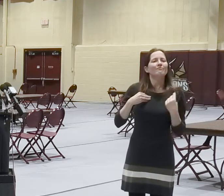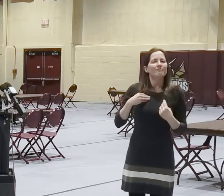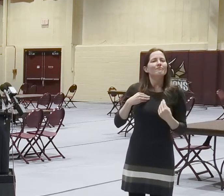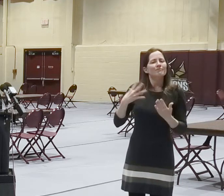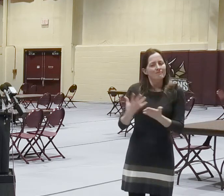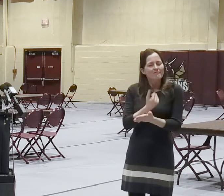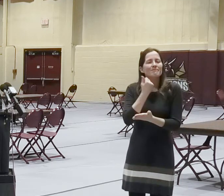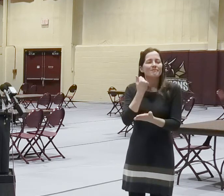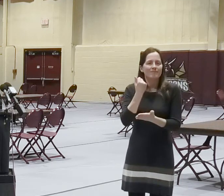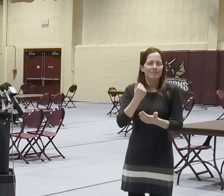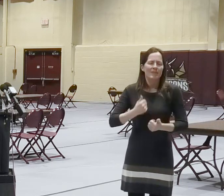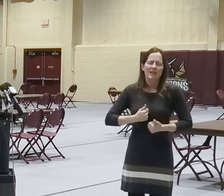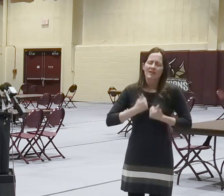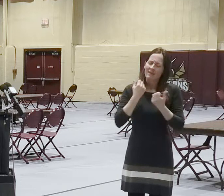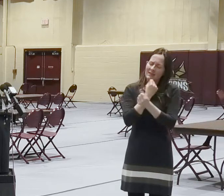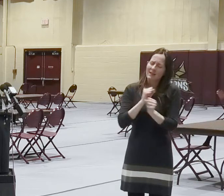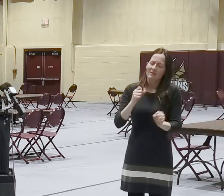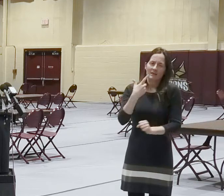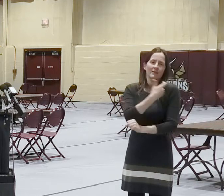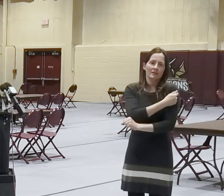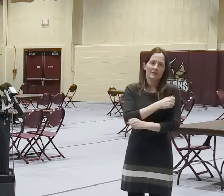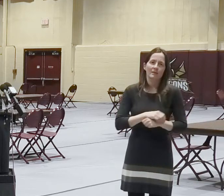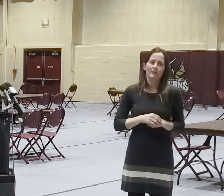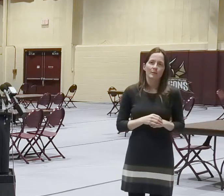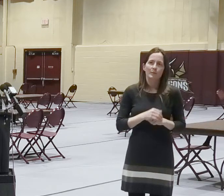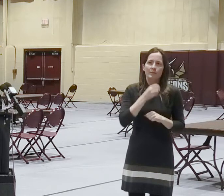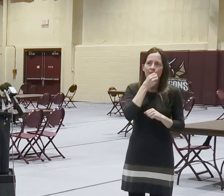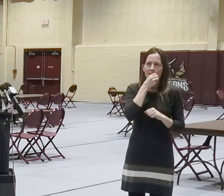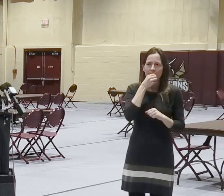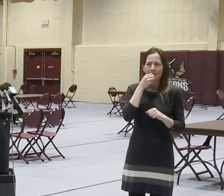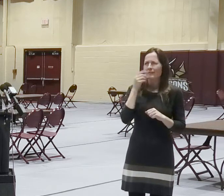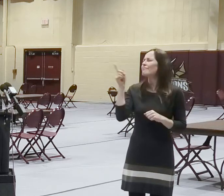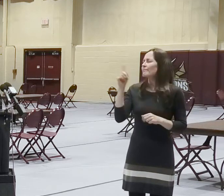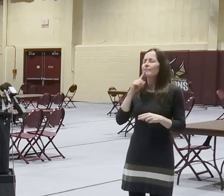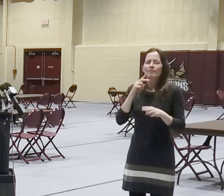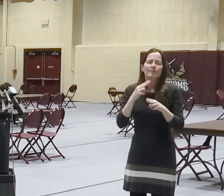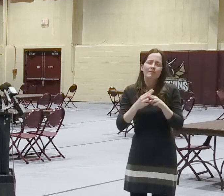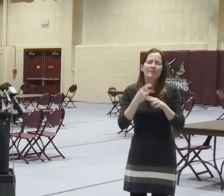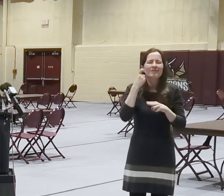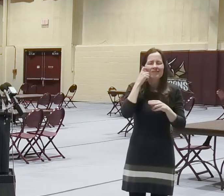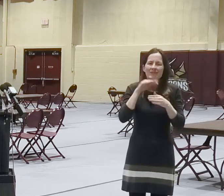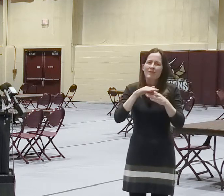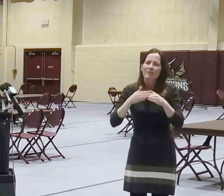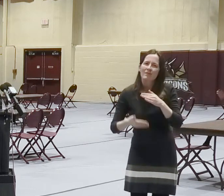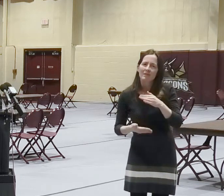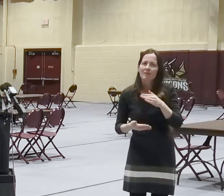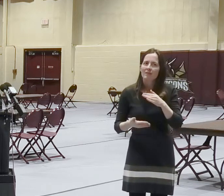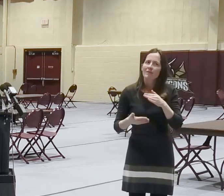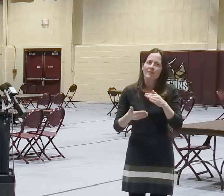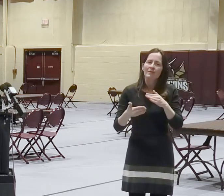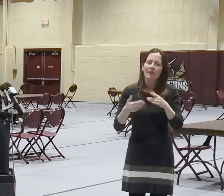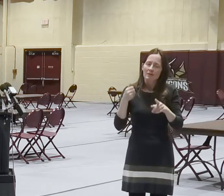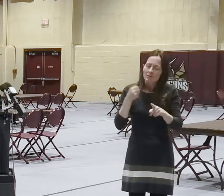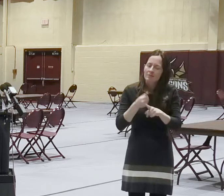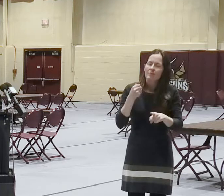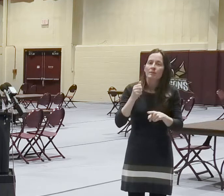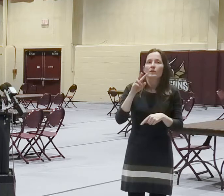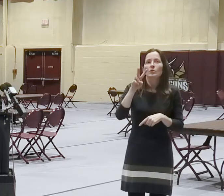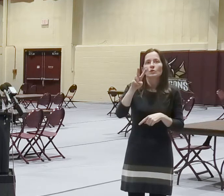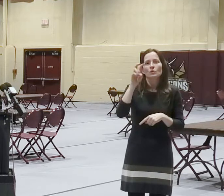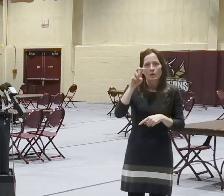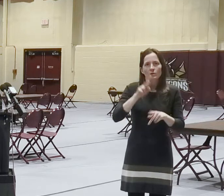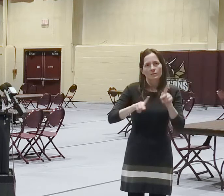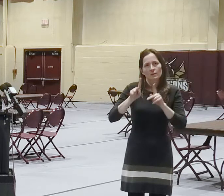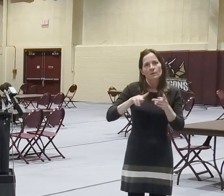As the county executive mentioned, we reached a difficult and sad milestone over the weekend. We lost 200 members of our Howard